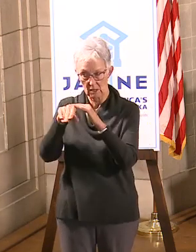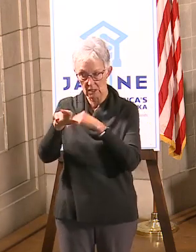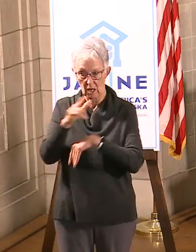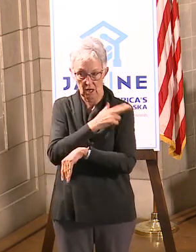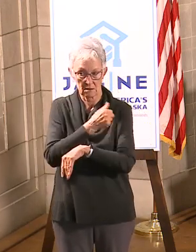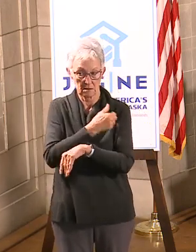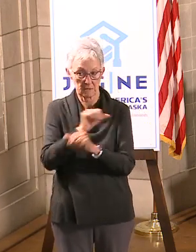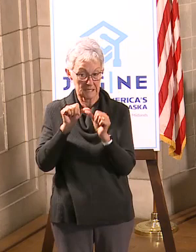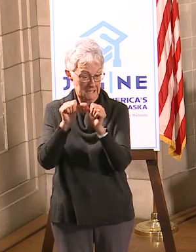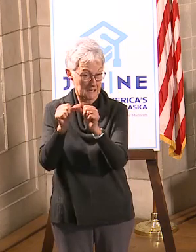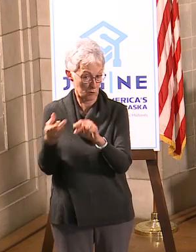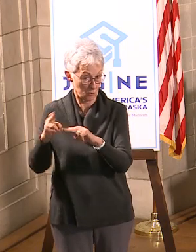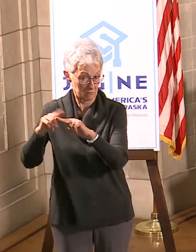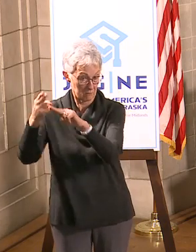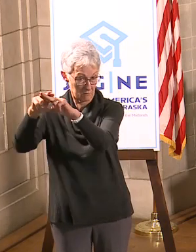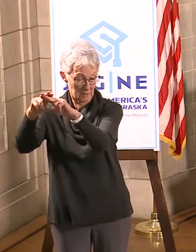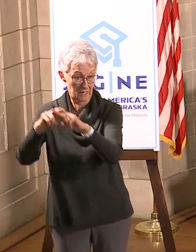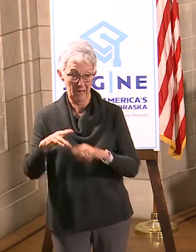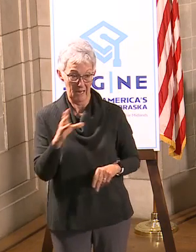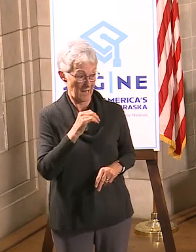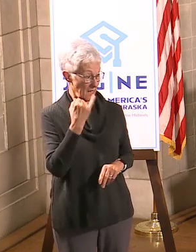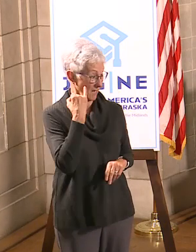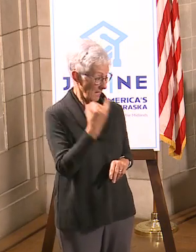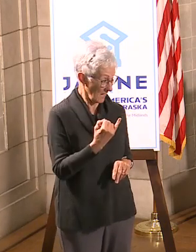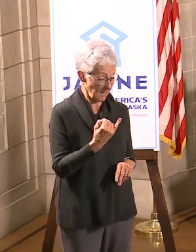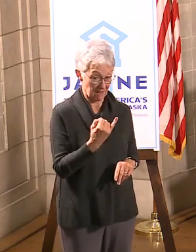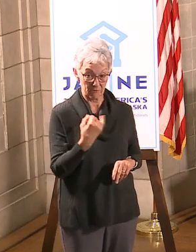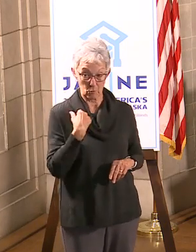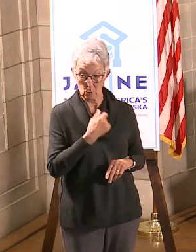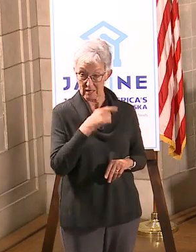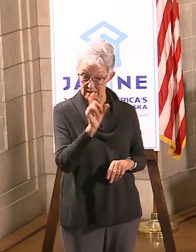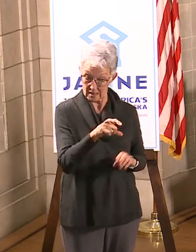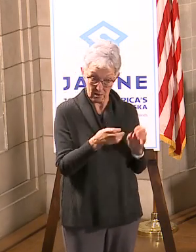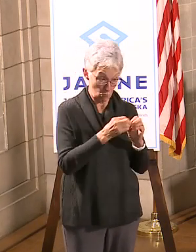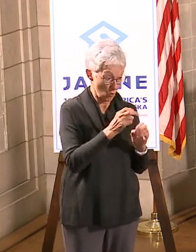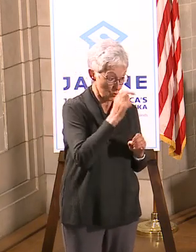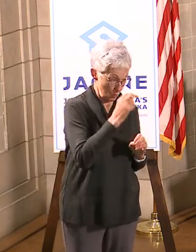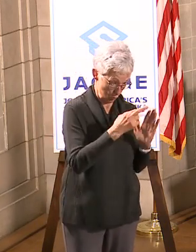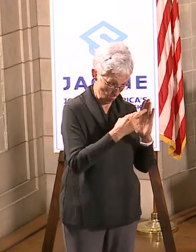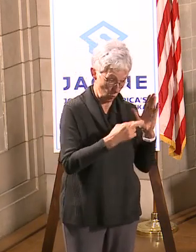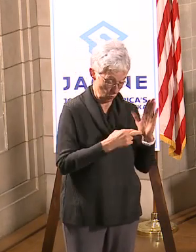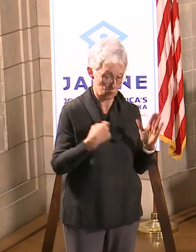more restrictions from what we said if that becomes necessary as well.